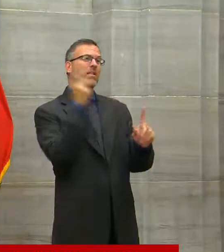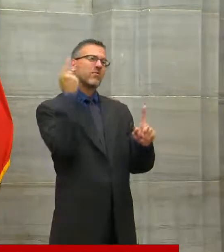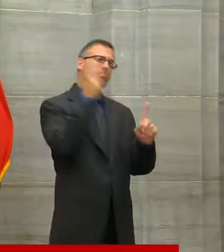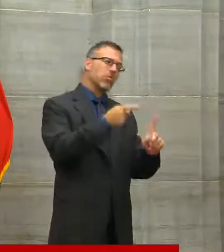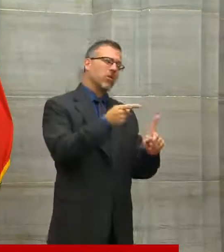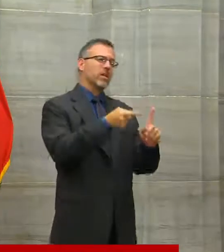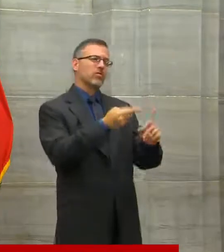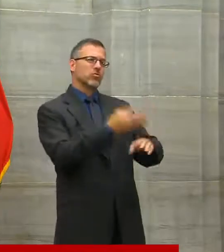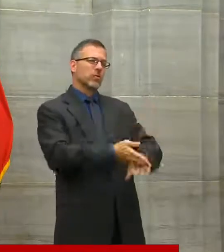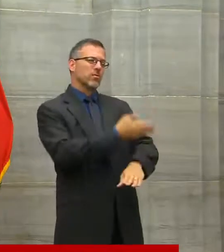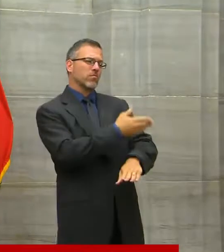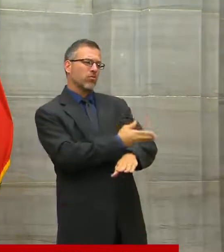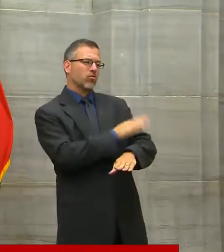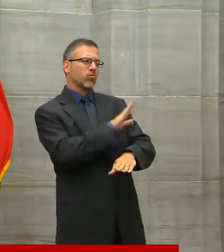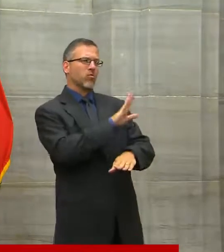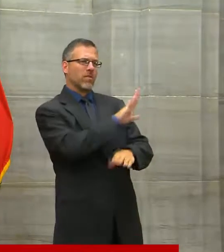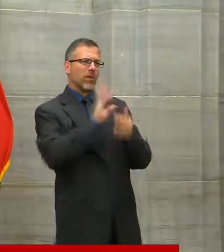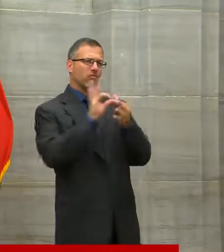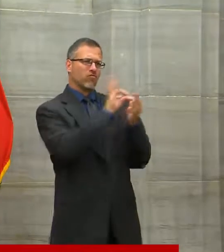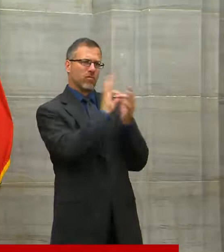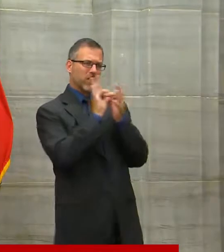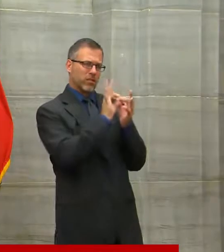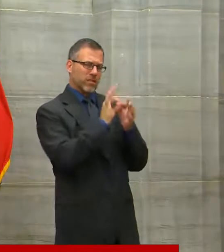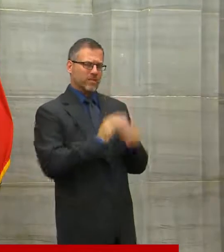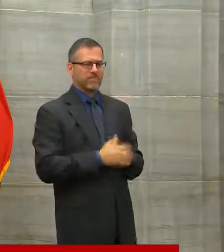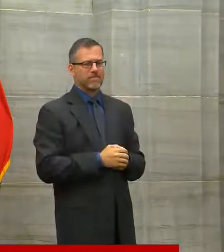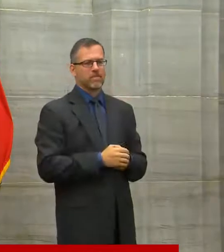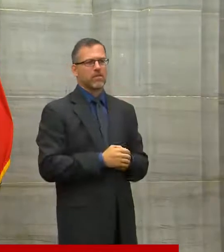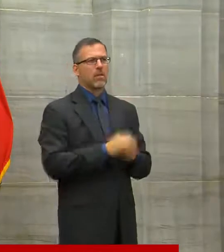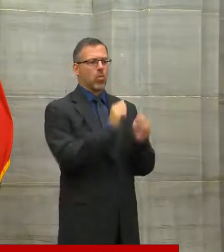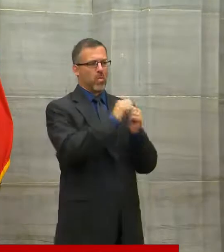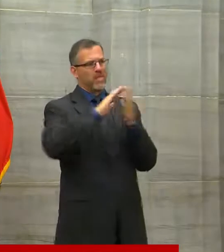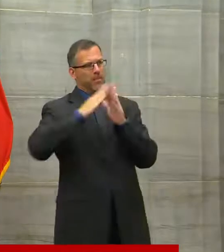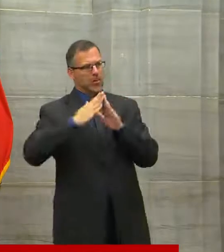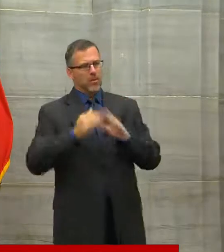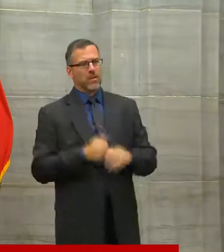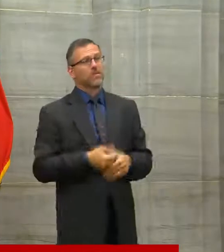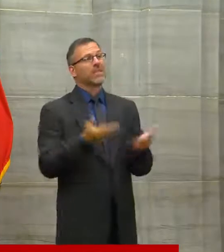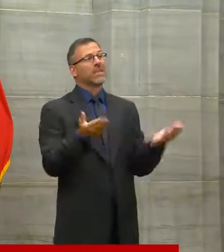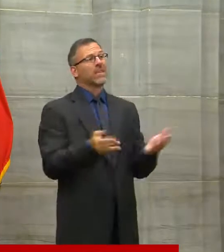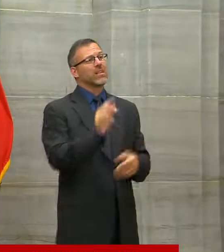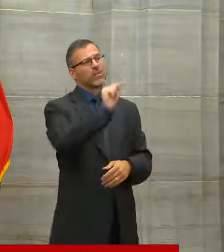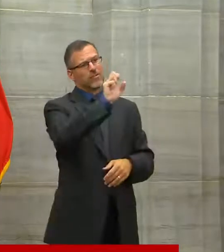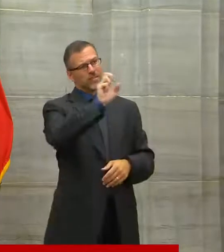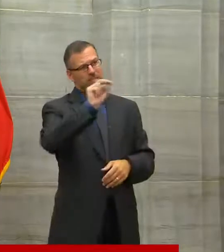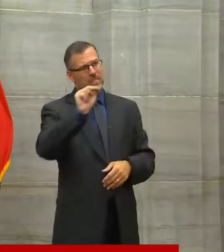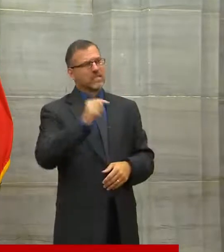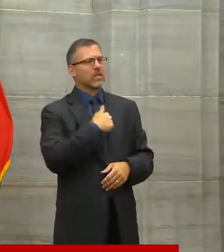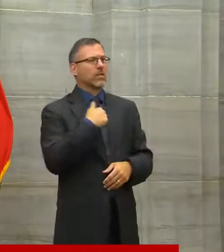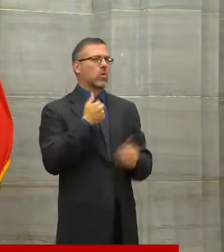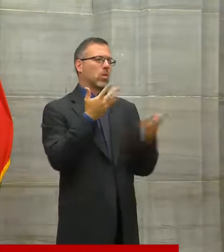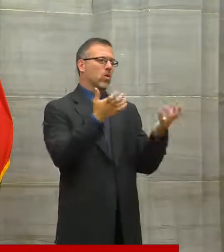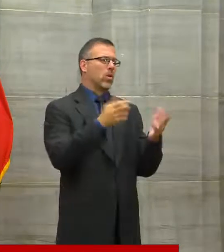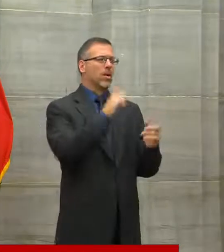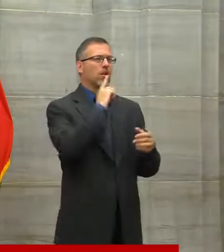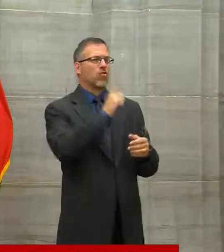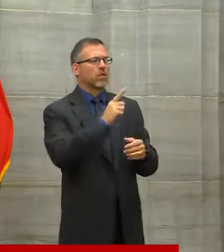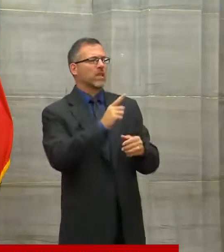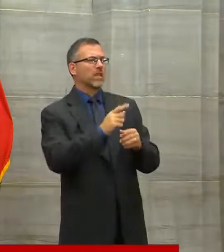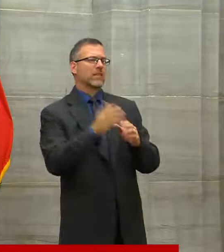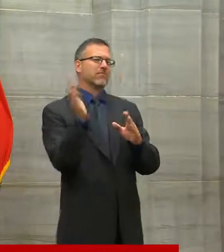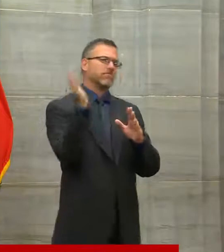serve. In Tennessee, we've opted for a better way, one that recognizes the need for a highly professional, skilled